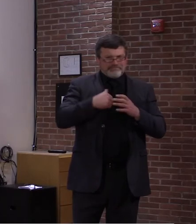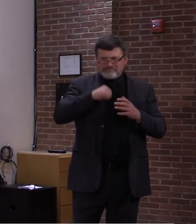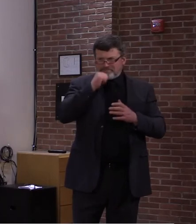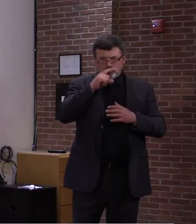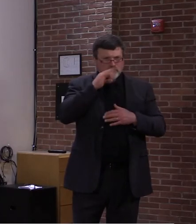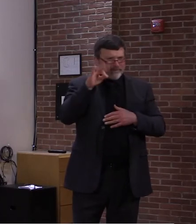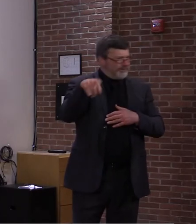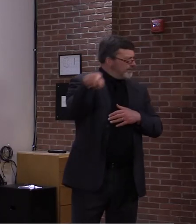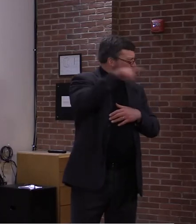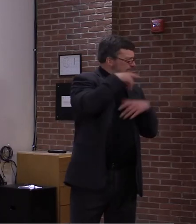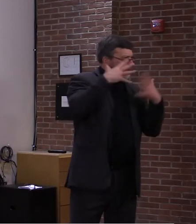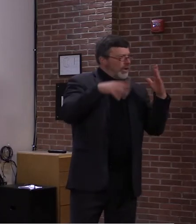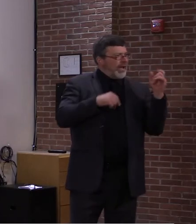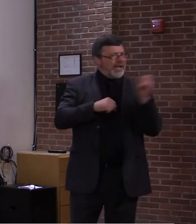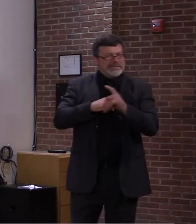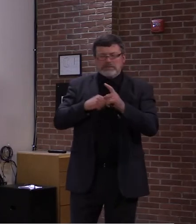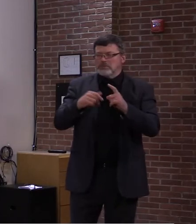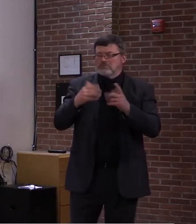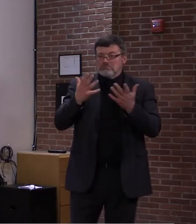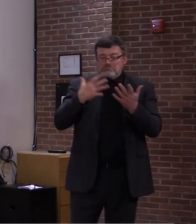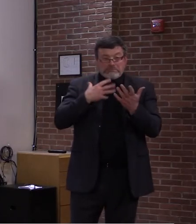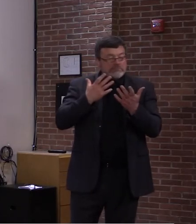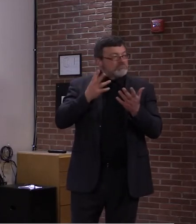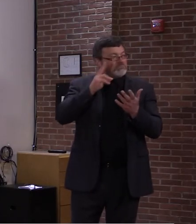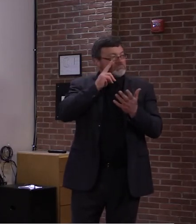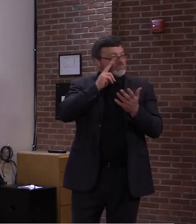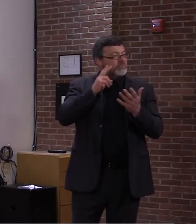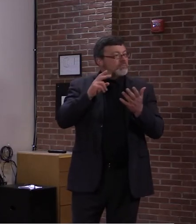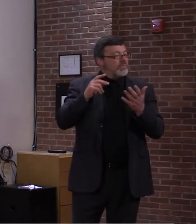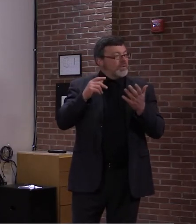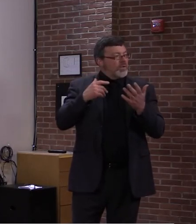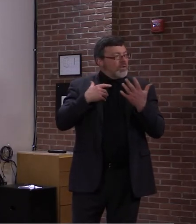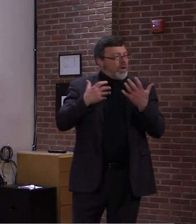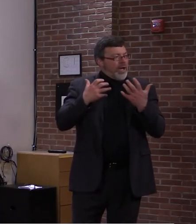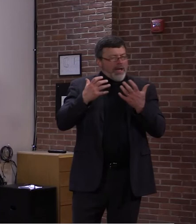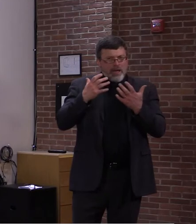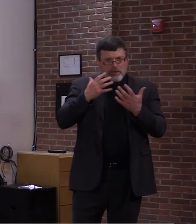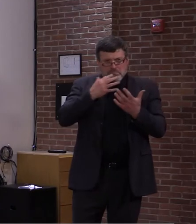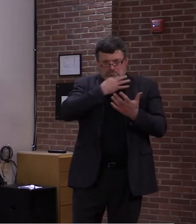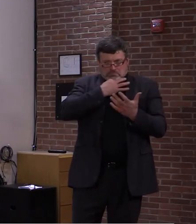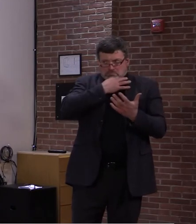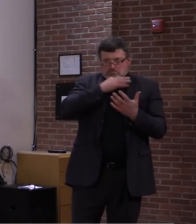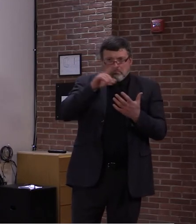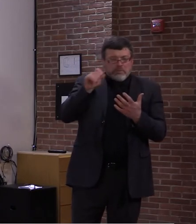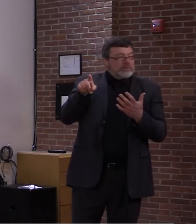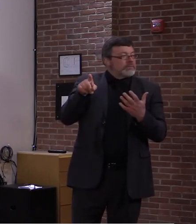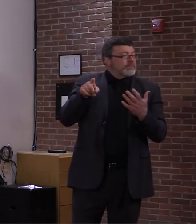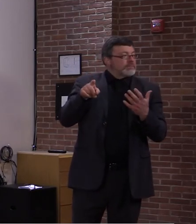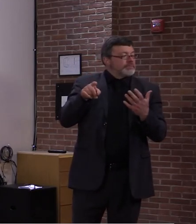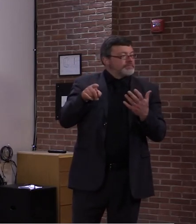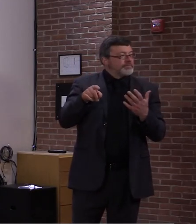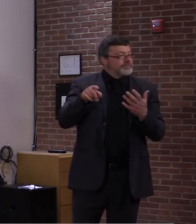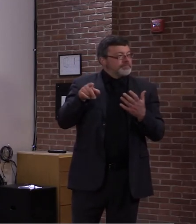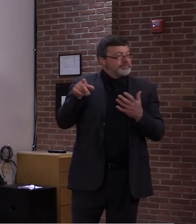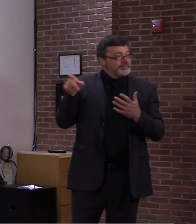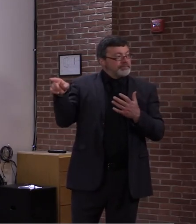in some fashion. But I would like to ask you whether you participated in or voted in the